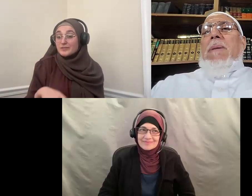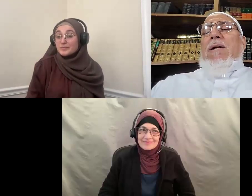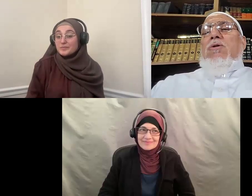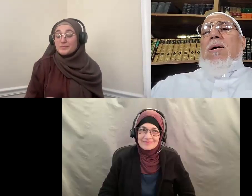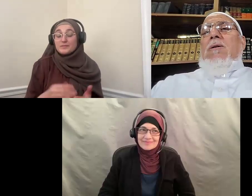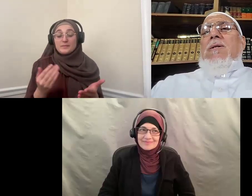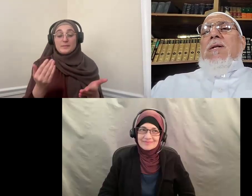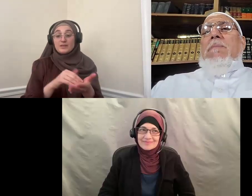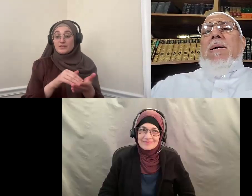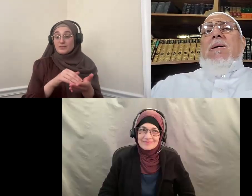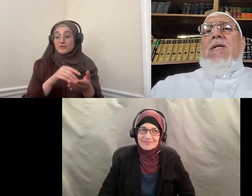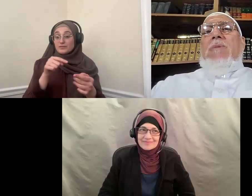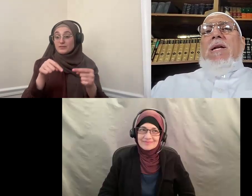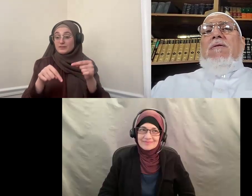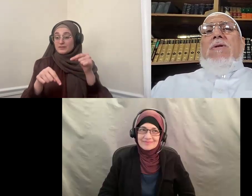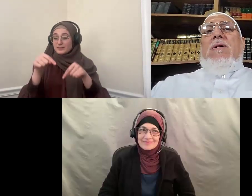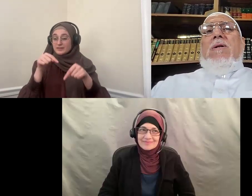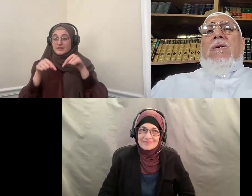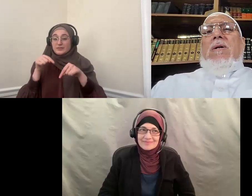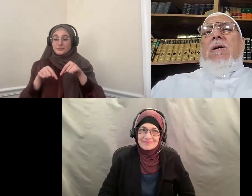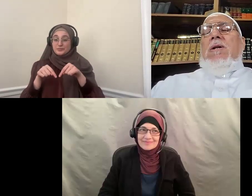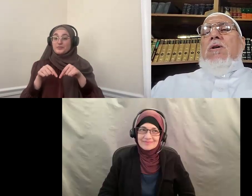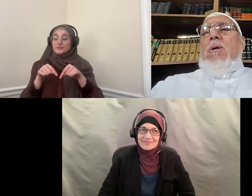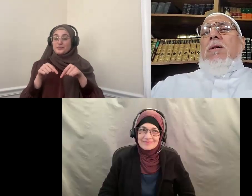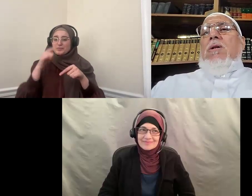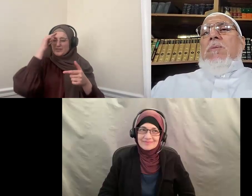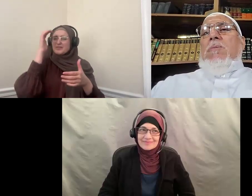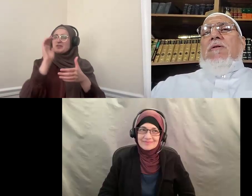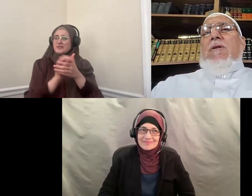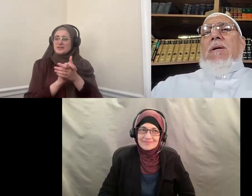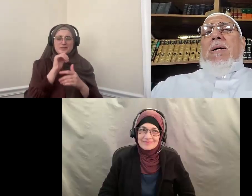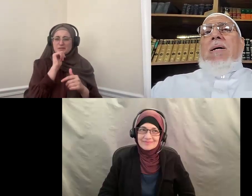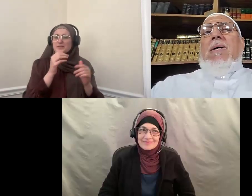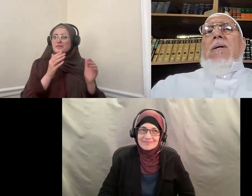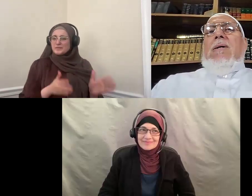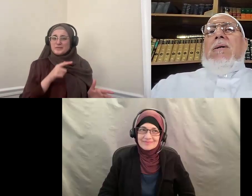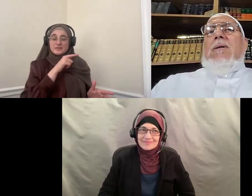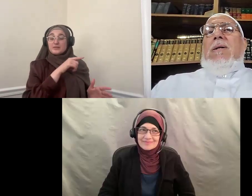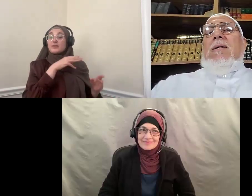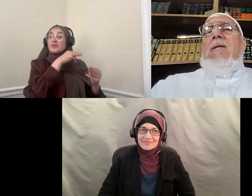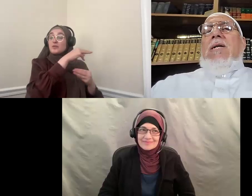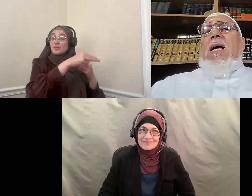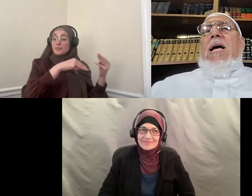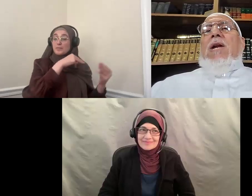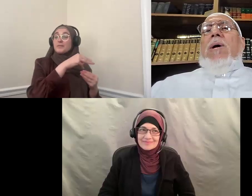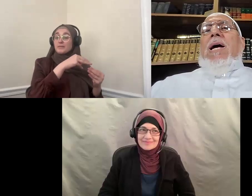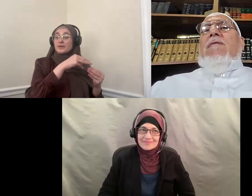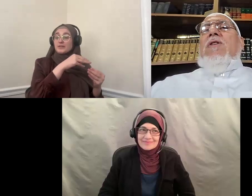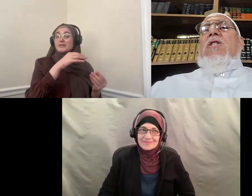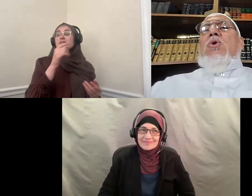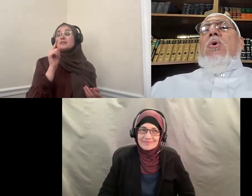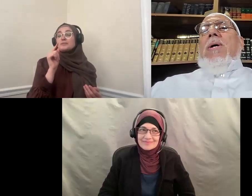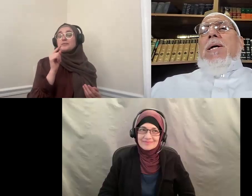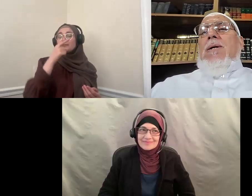Again, going back to address the pagan disbelievers in the community of the Prophet in Mecca, it says, and we